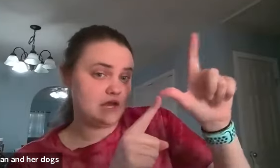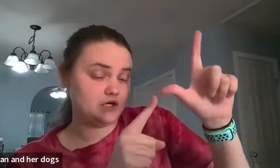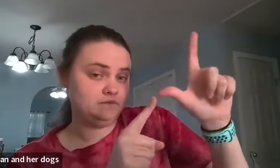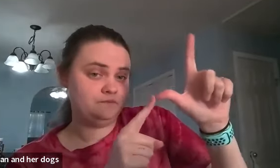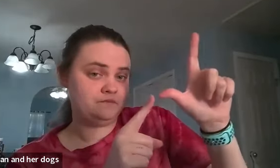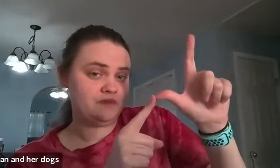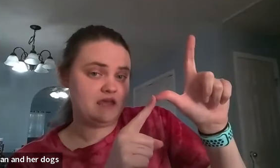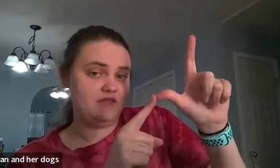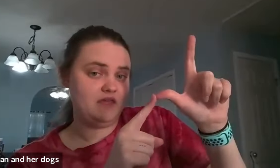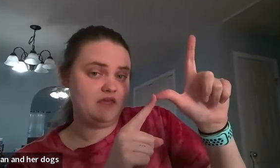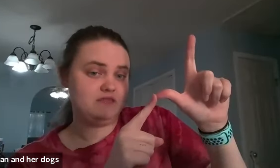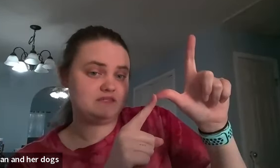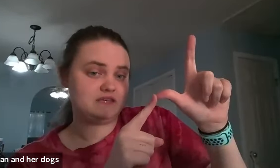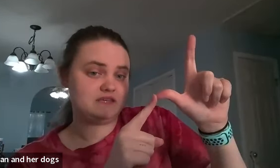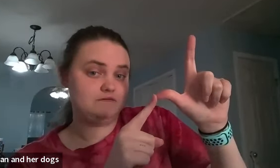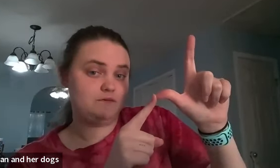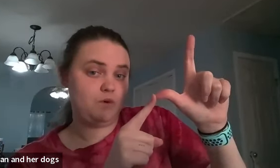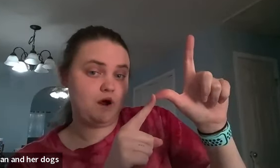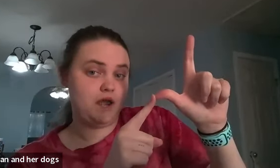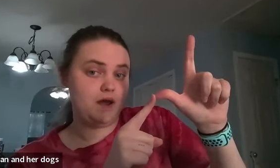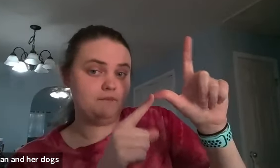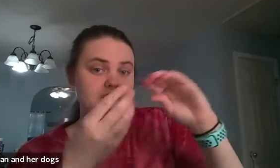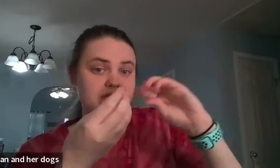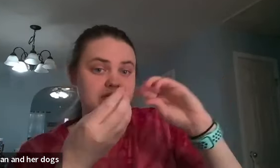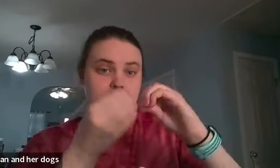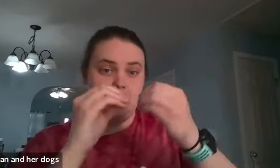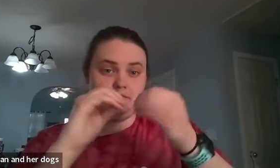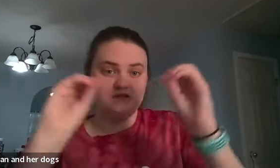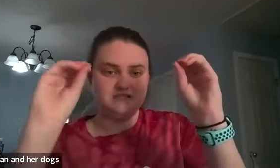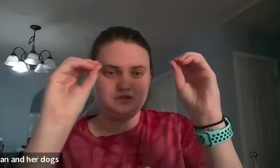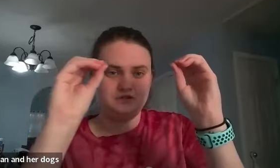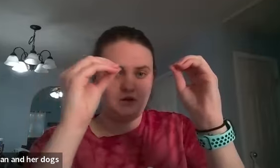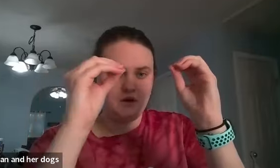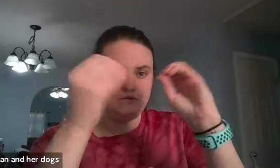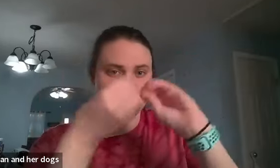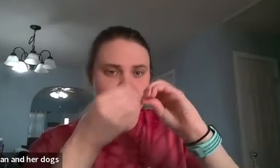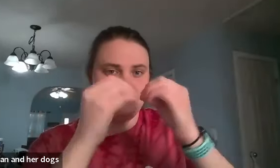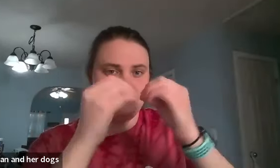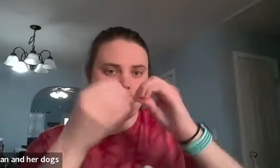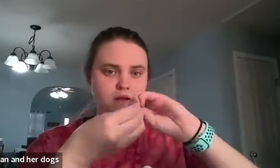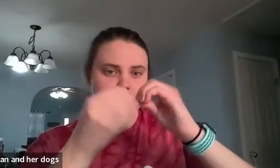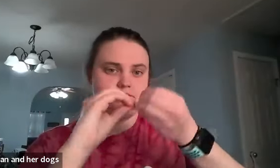letter. And then the sign for number is number. It's like two little O's and you go number.